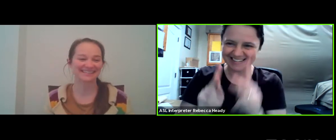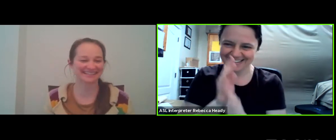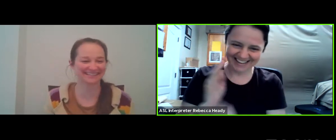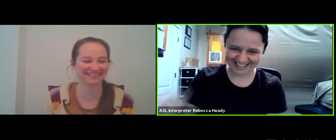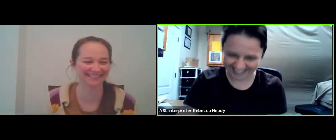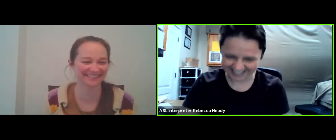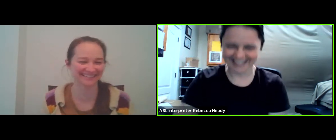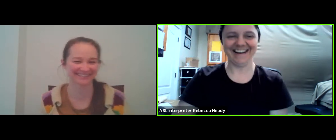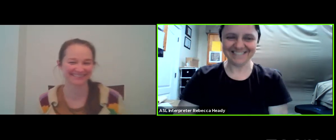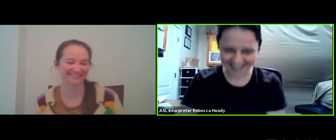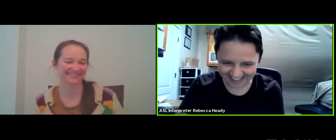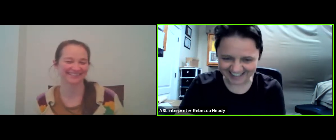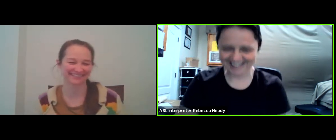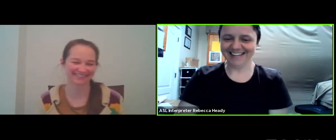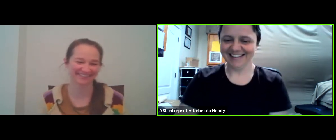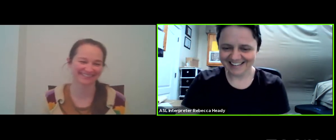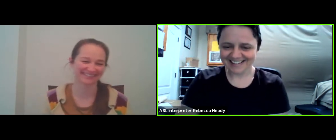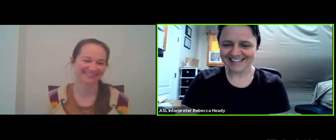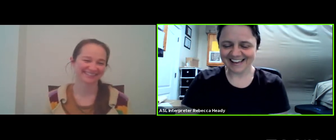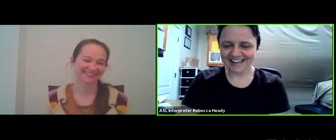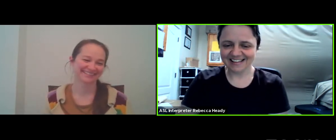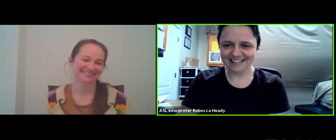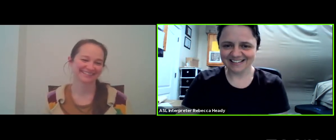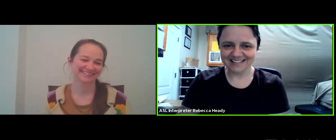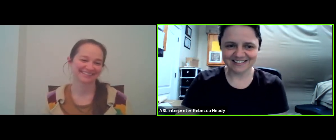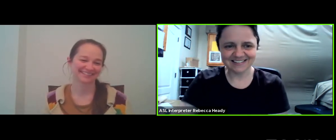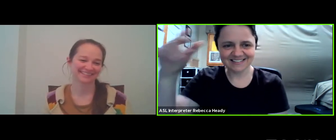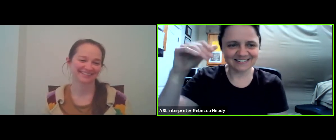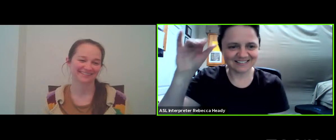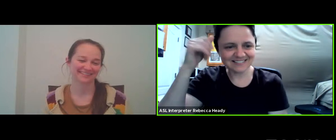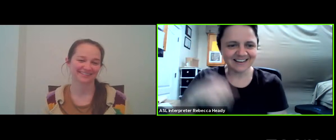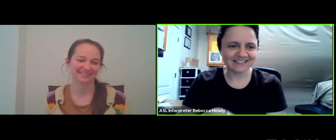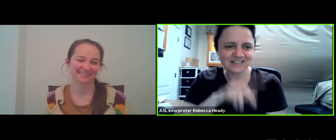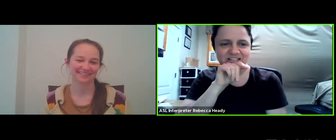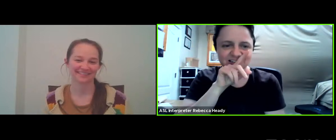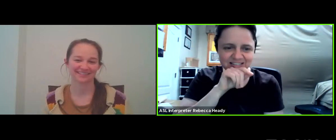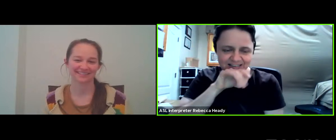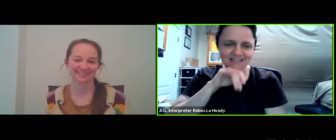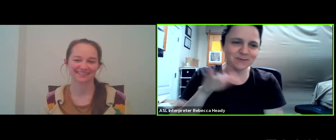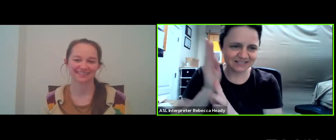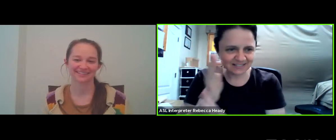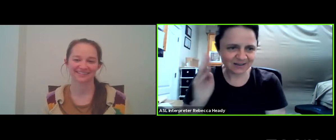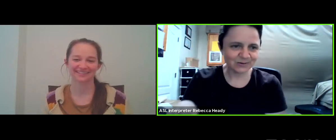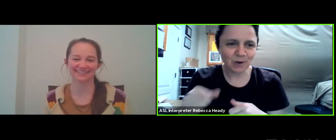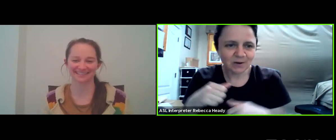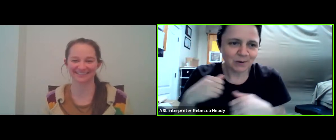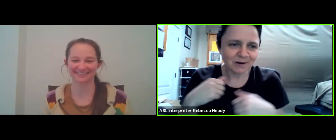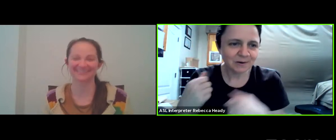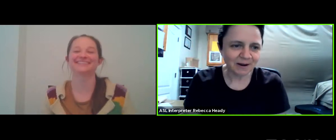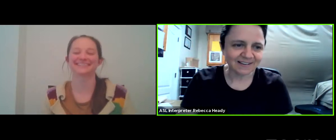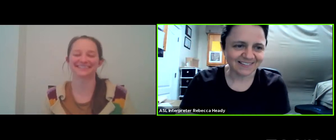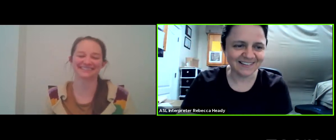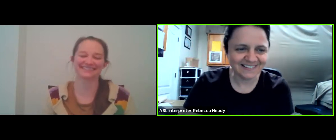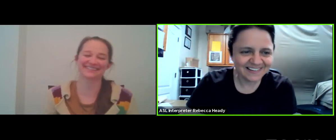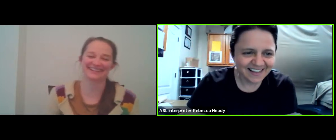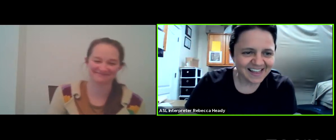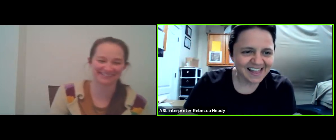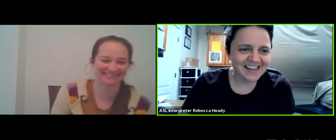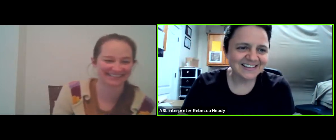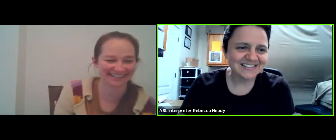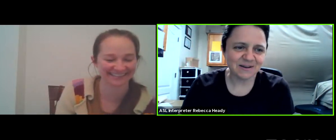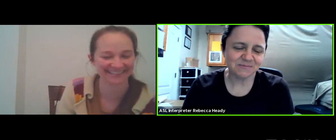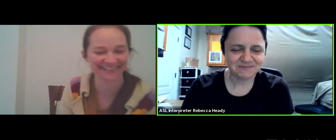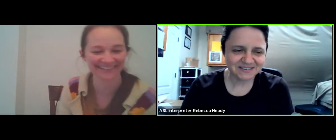Yeah. and down. All right. Yeah. The chickens on the bus go.